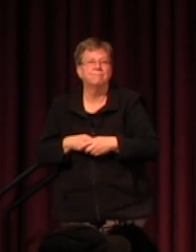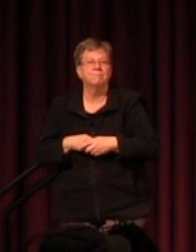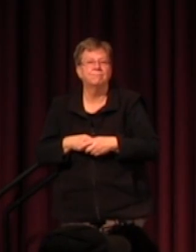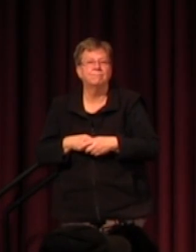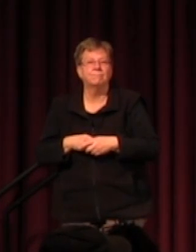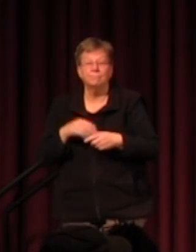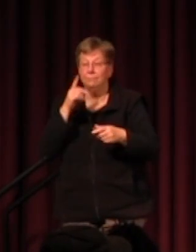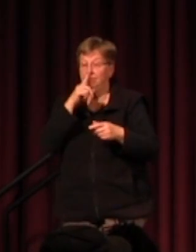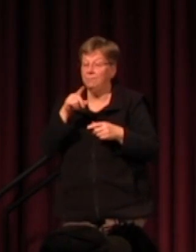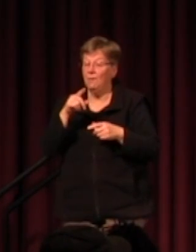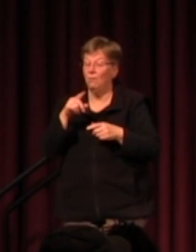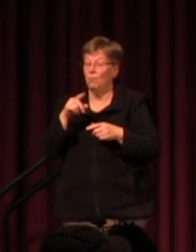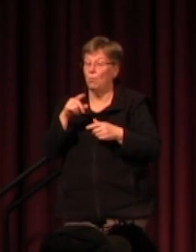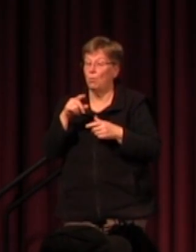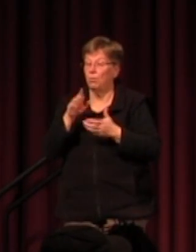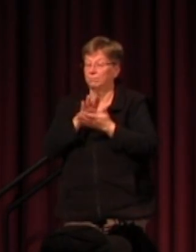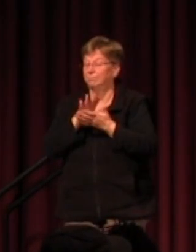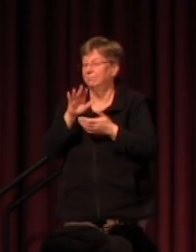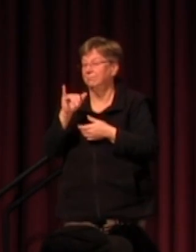Institutions,